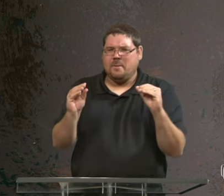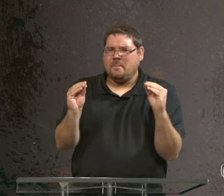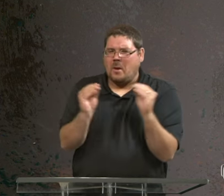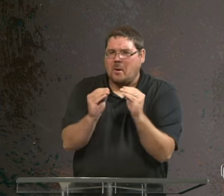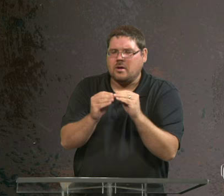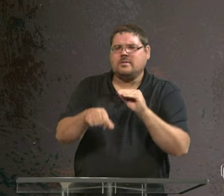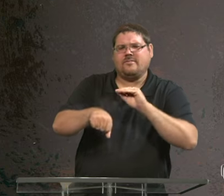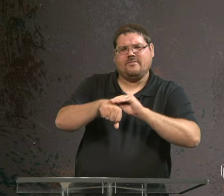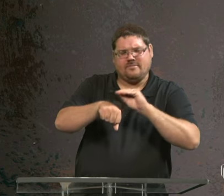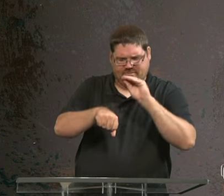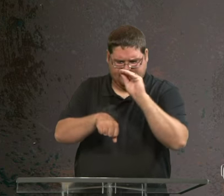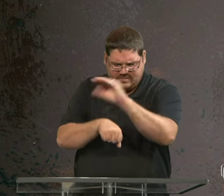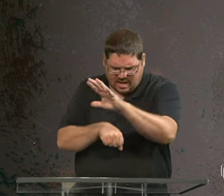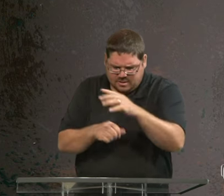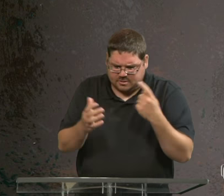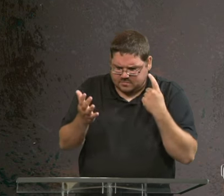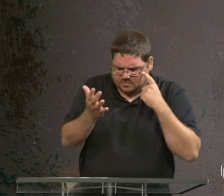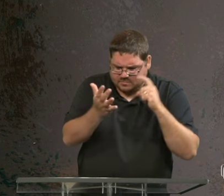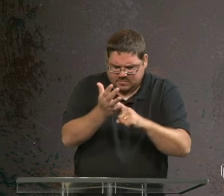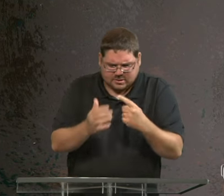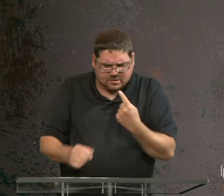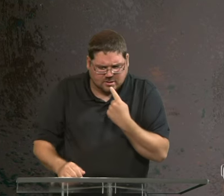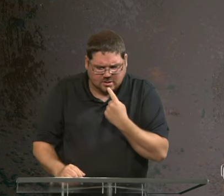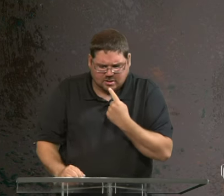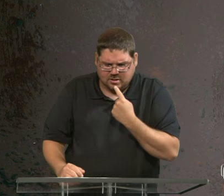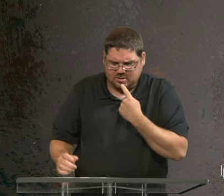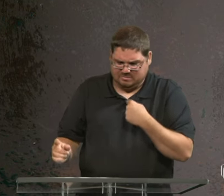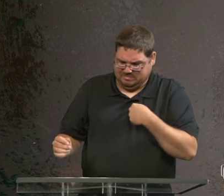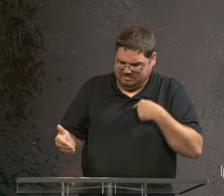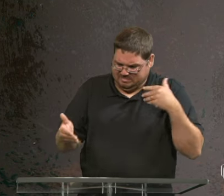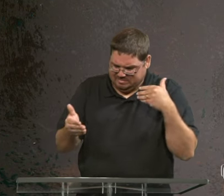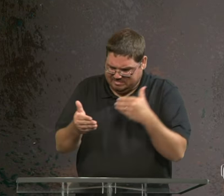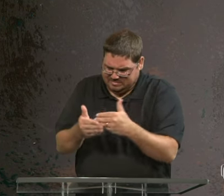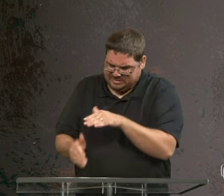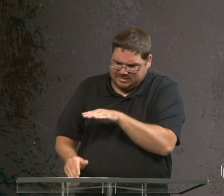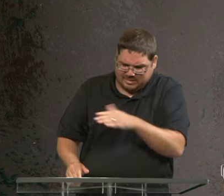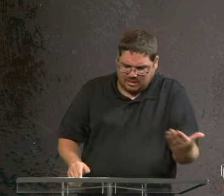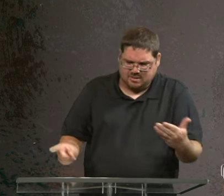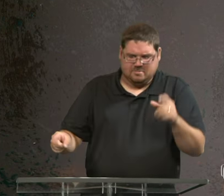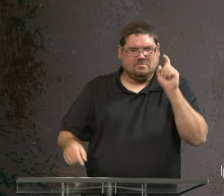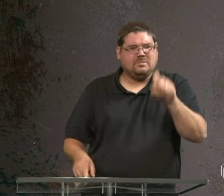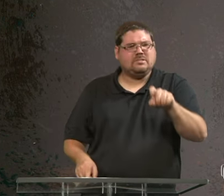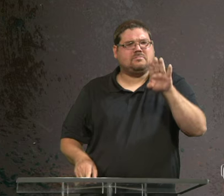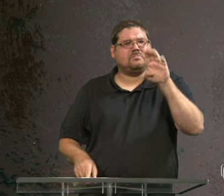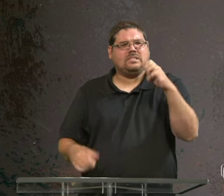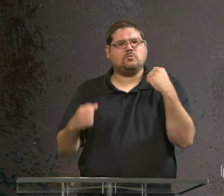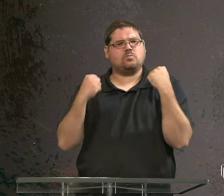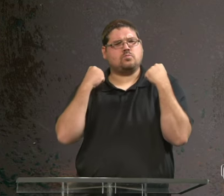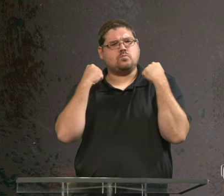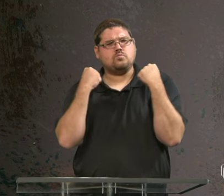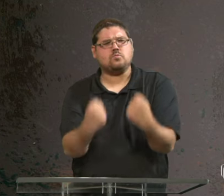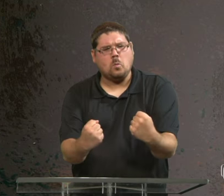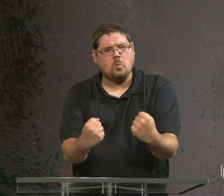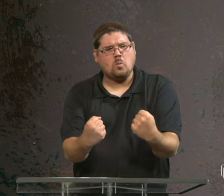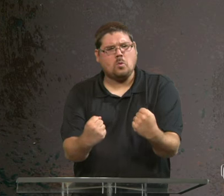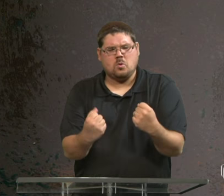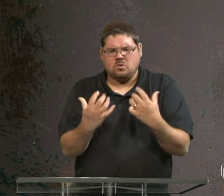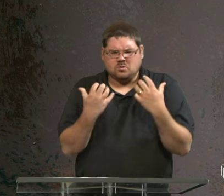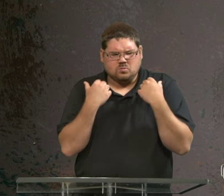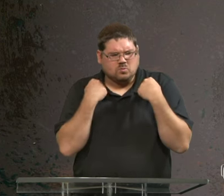older brother, he still needed more advice on how to be a king. So David says,